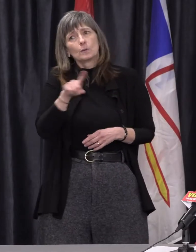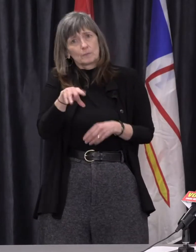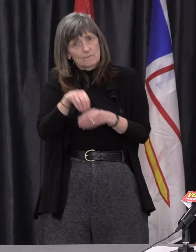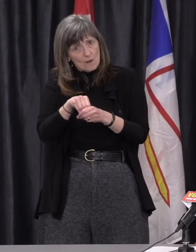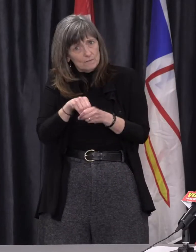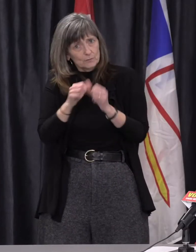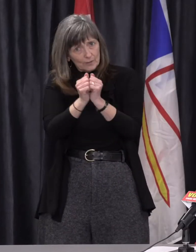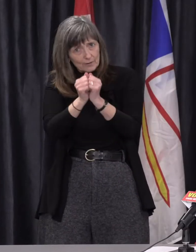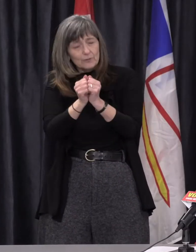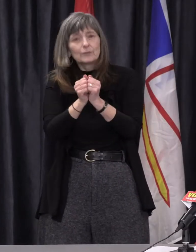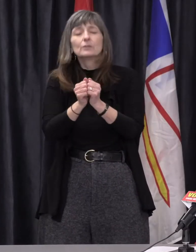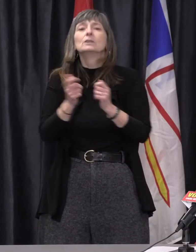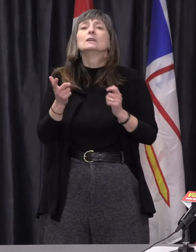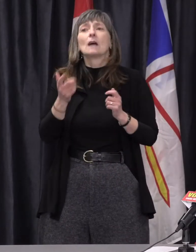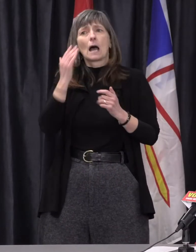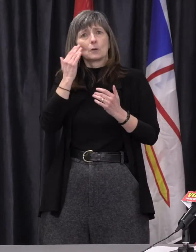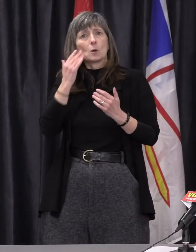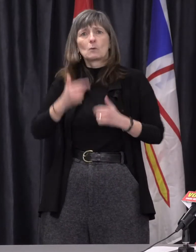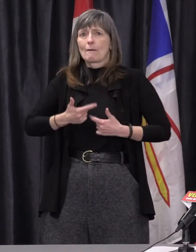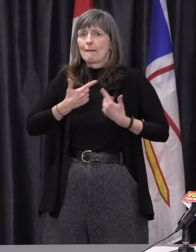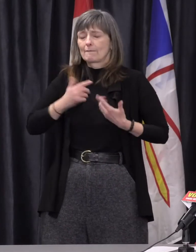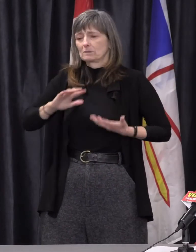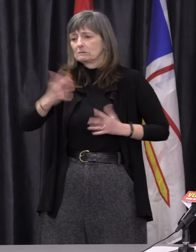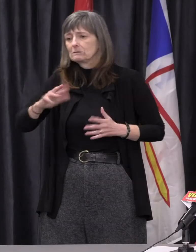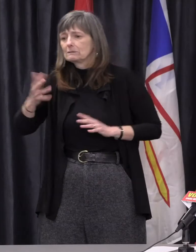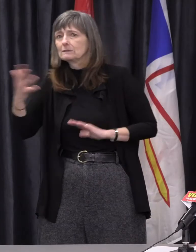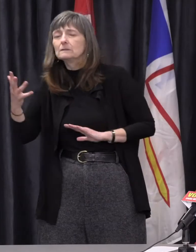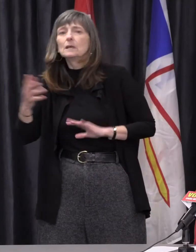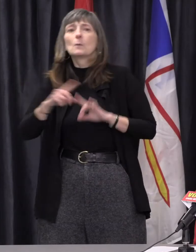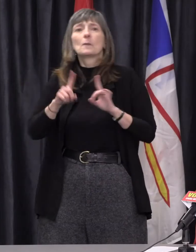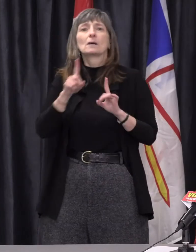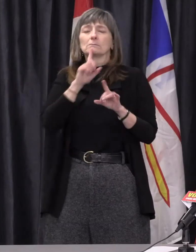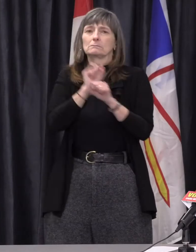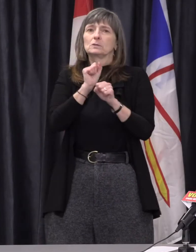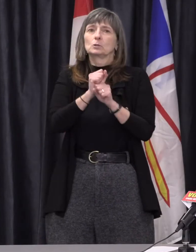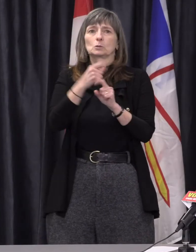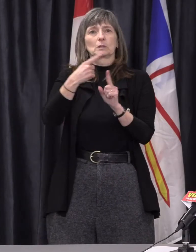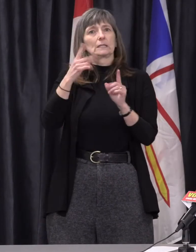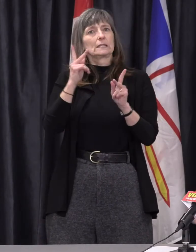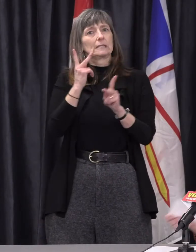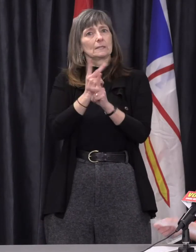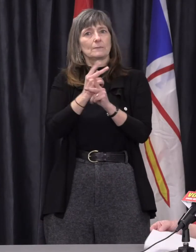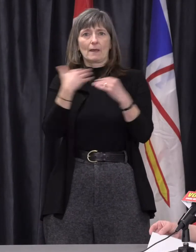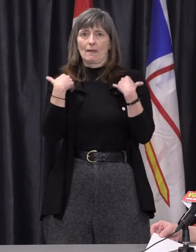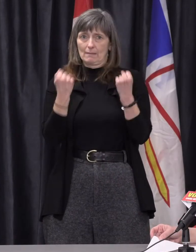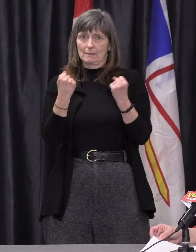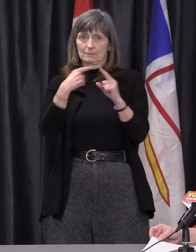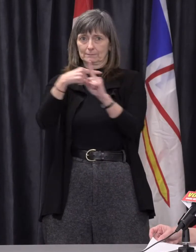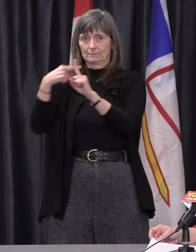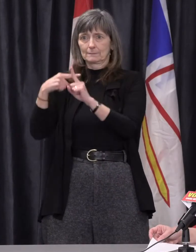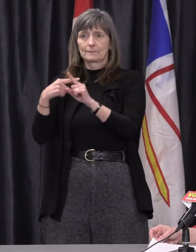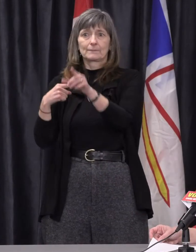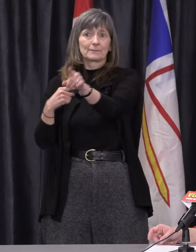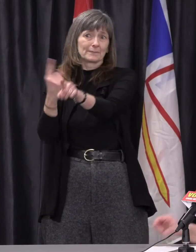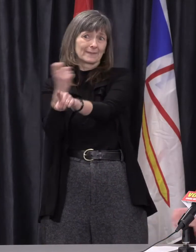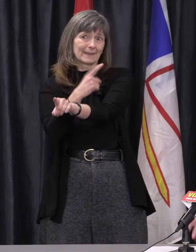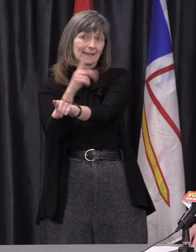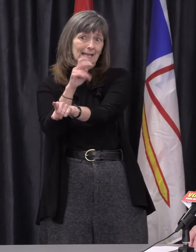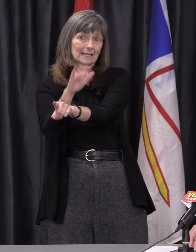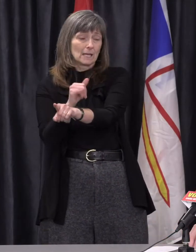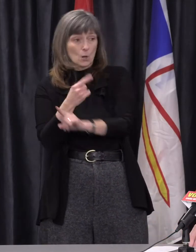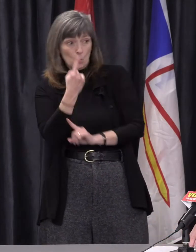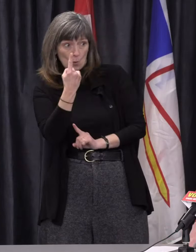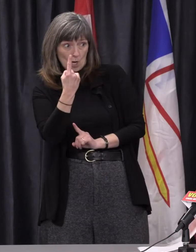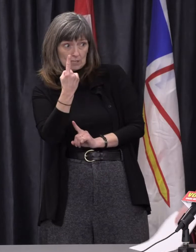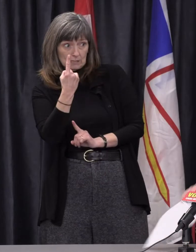work together and help as many people as possible stay healthy. Thank you. Just looking to confirm, we still only have one presumptive